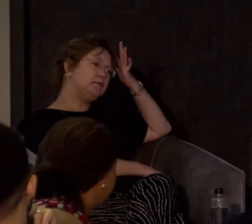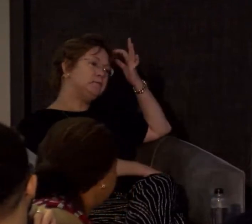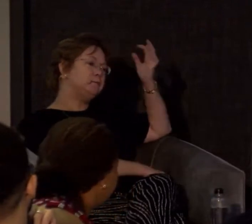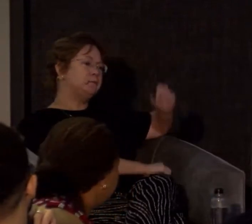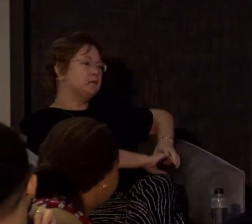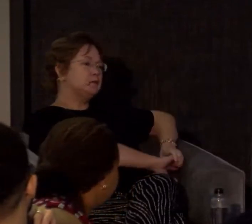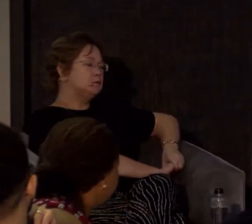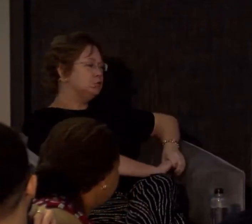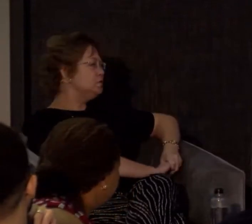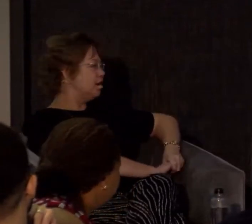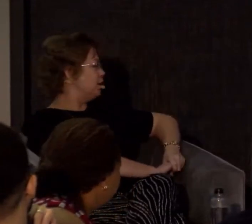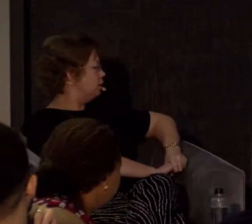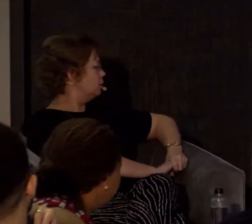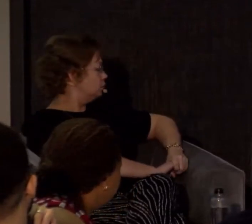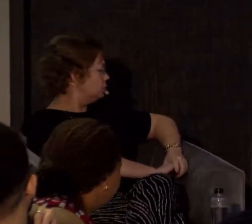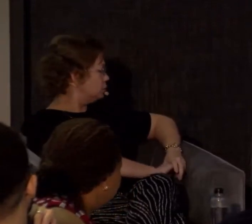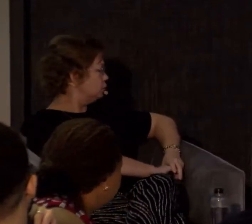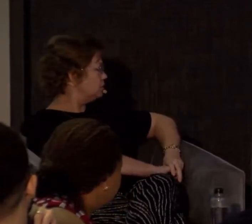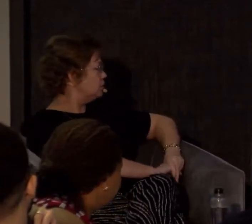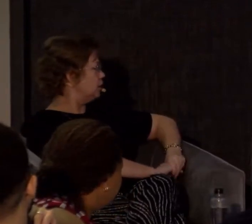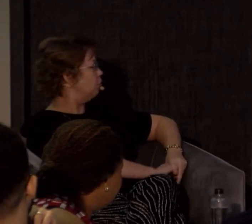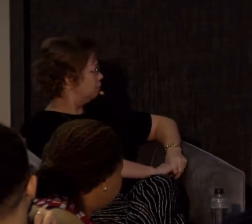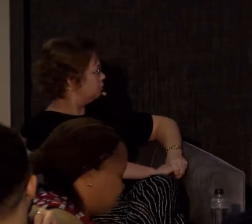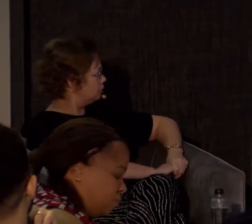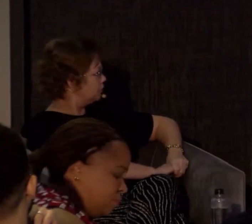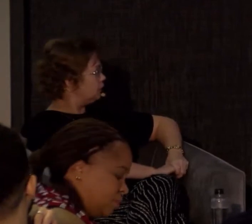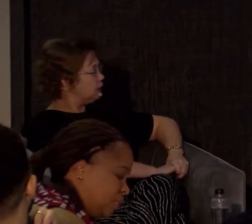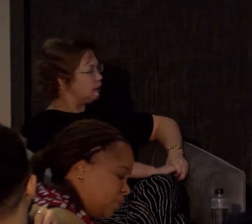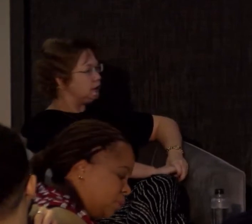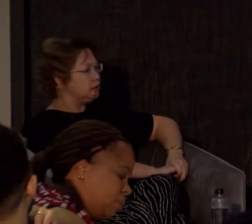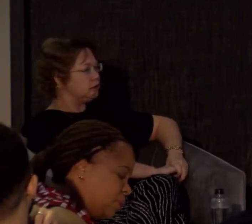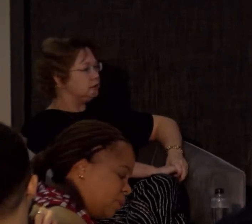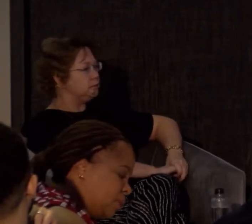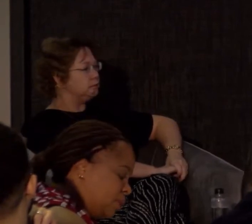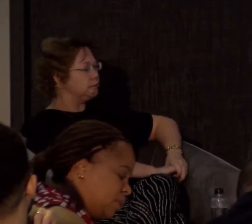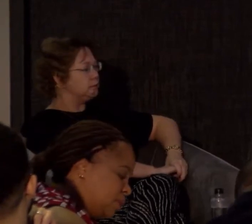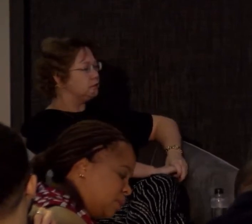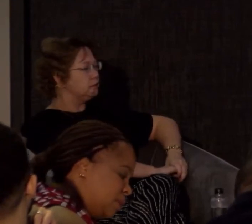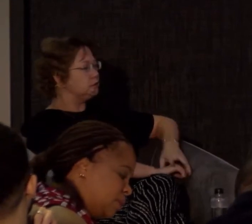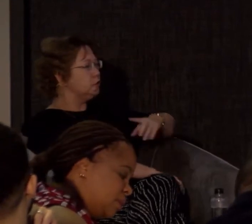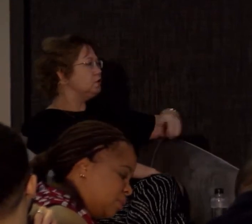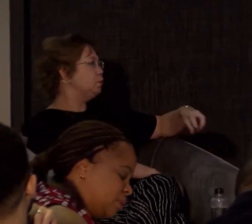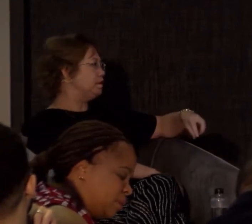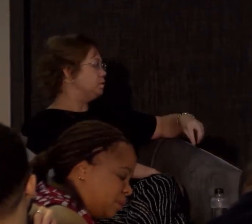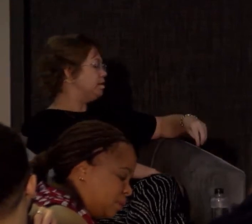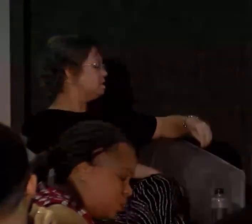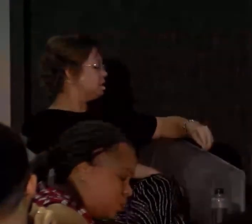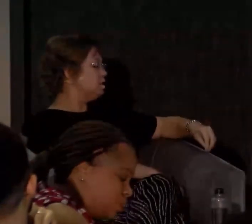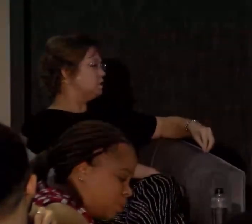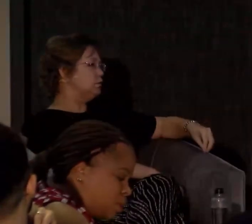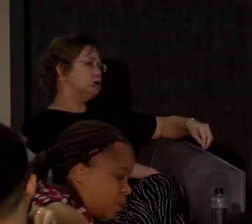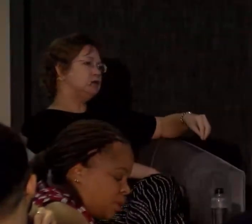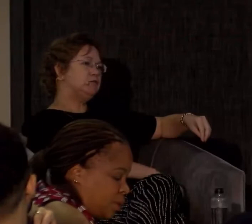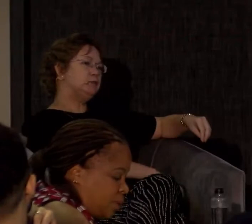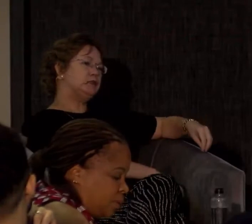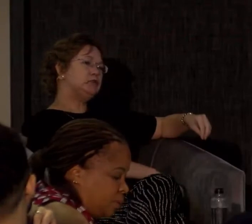thinking, who's they? Who's the them? And to Mark's point, we have a country